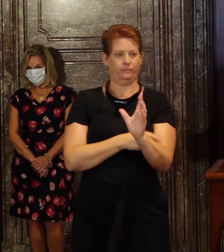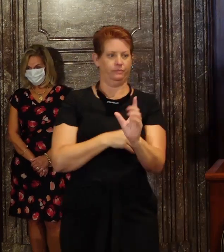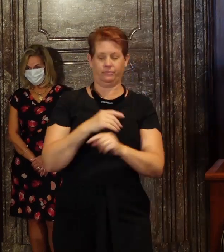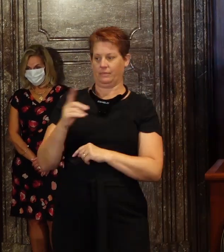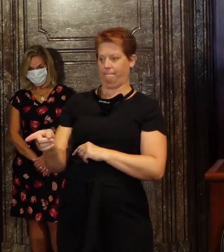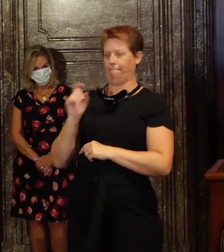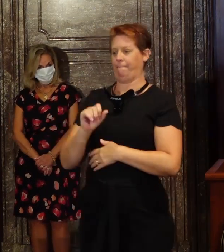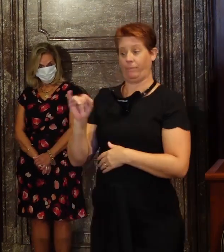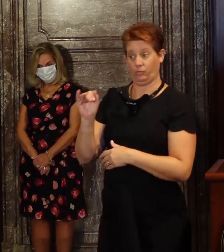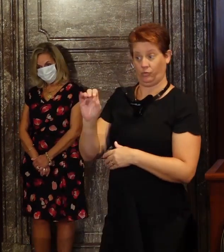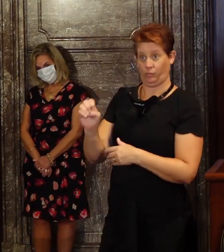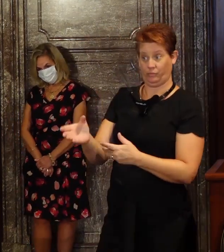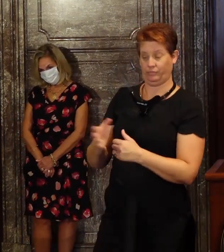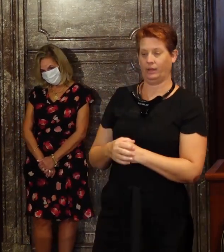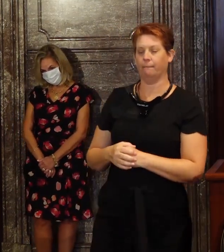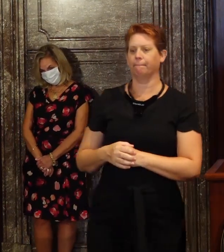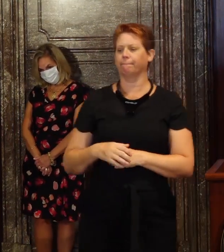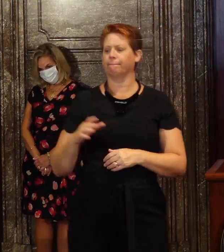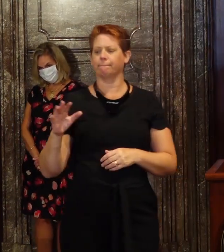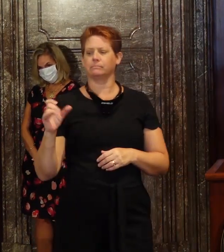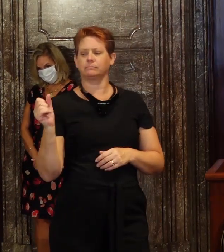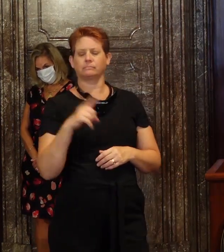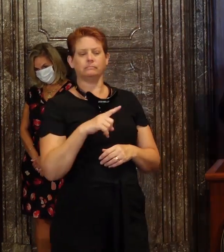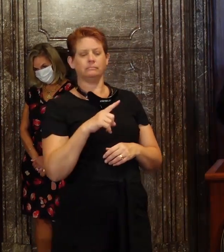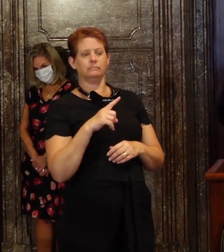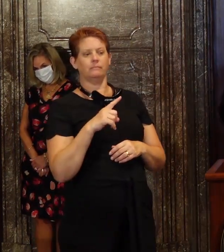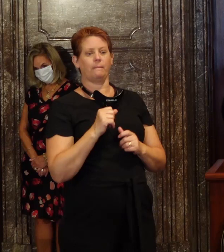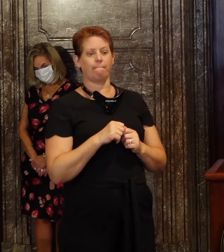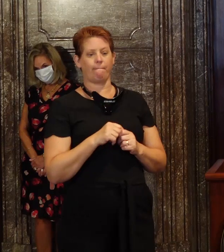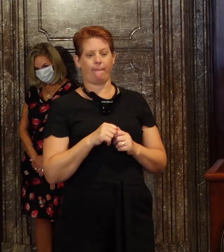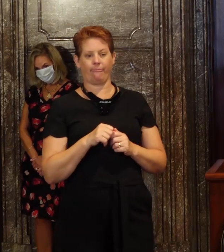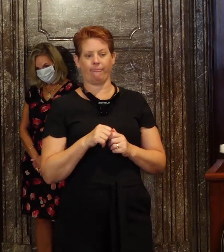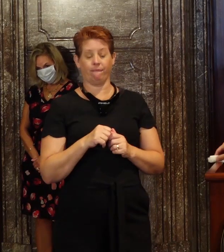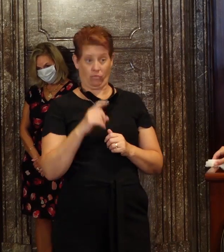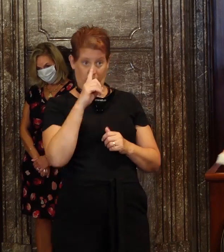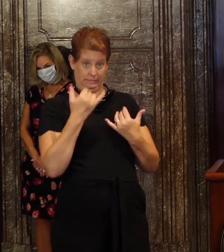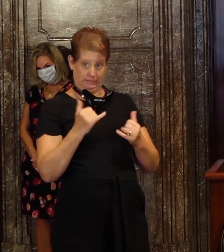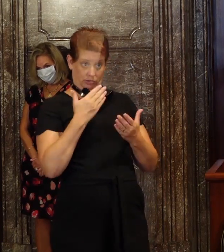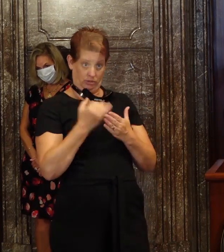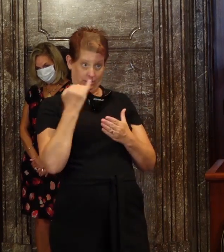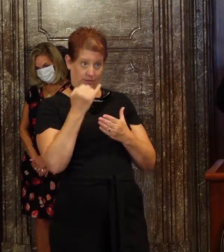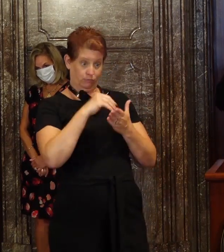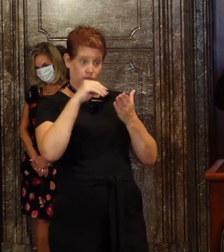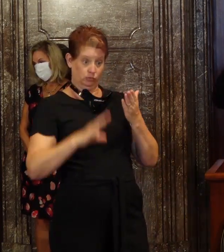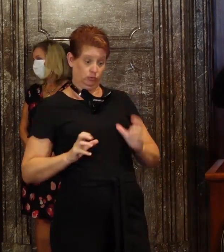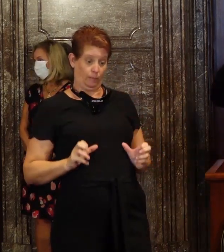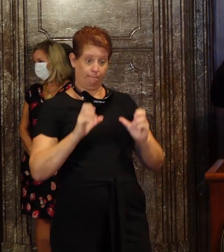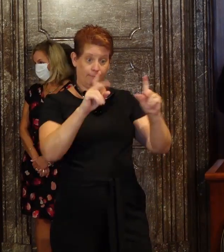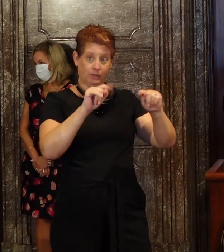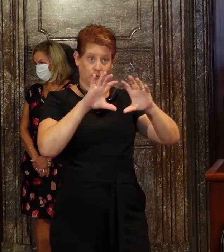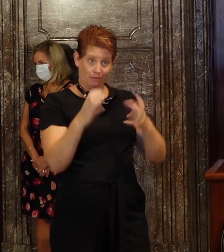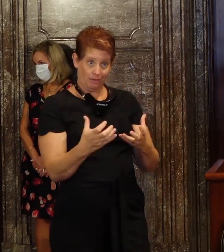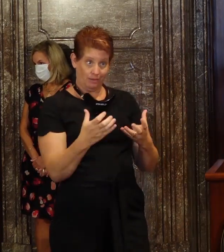Let's go to Joe. Governor, you still believe it's a good idea for students to return to classes, especially we're seeing in